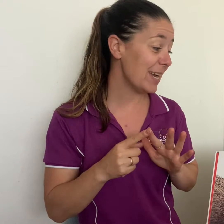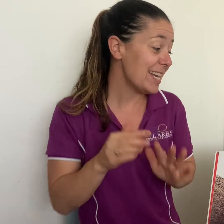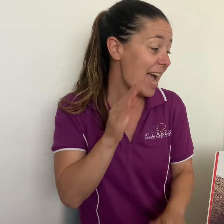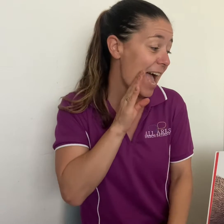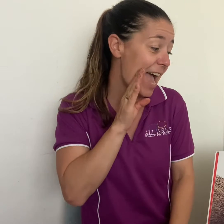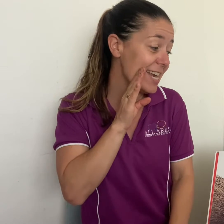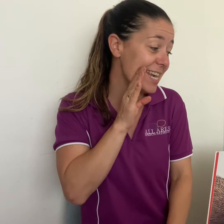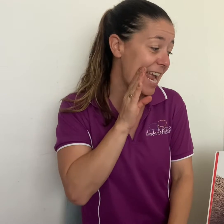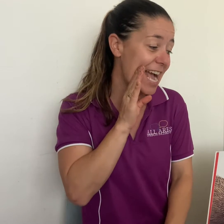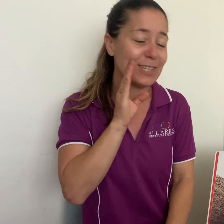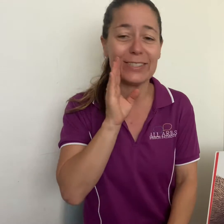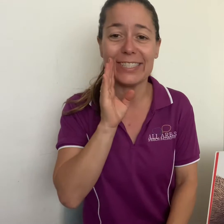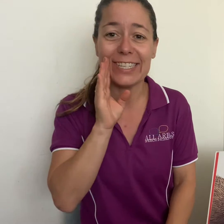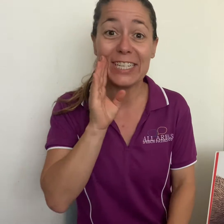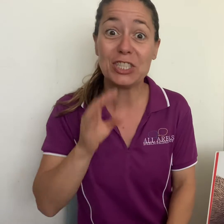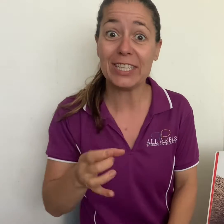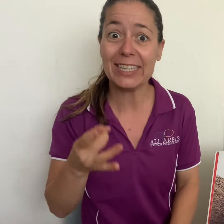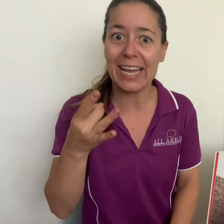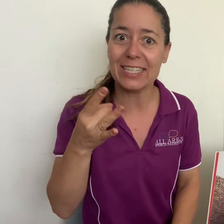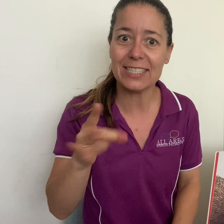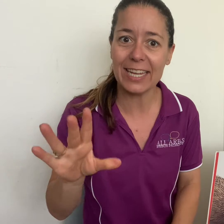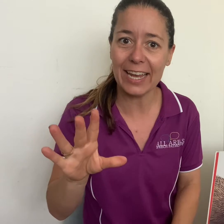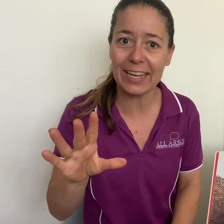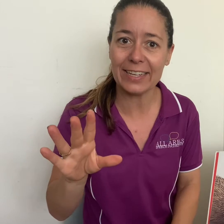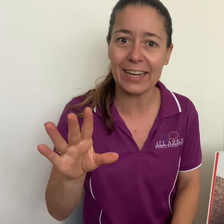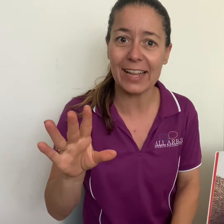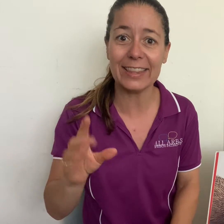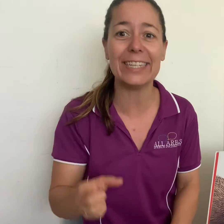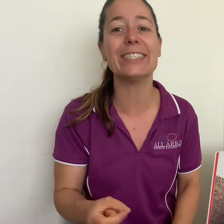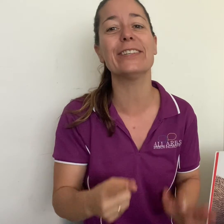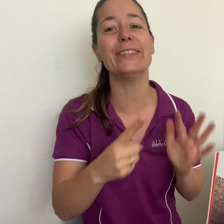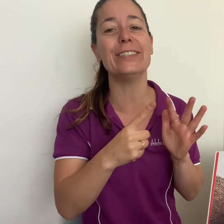Edwina announced she'd laid 10 little